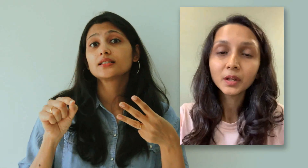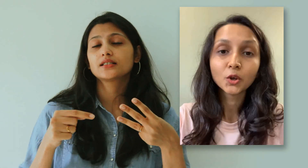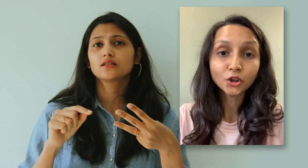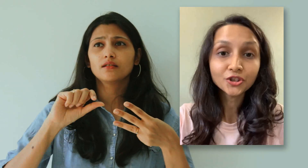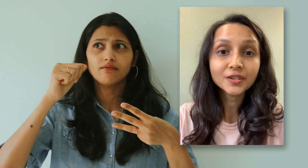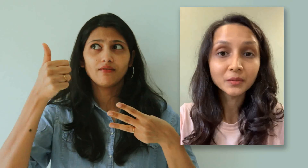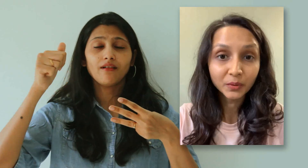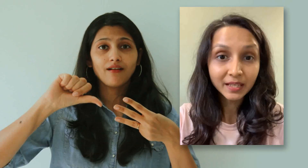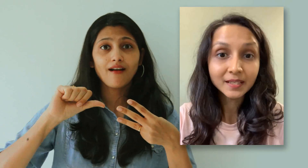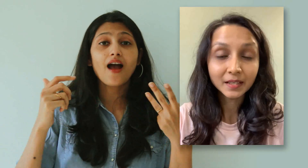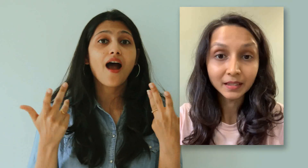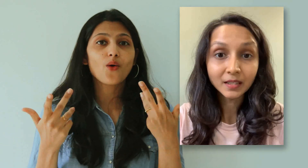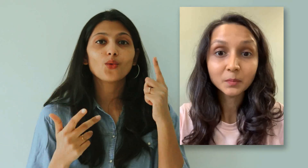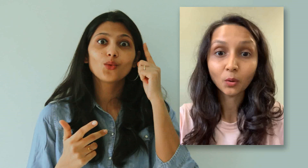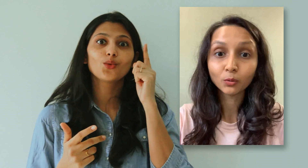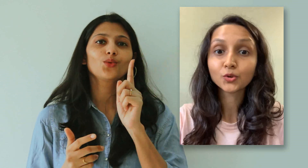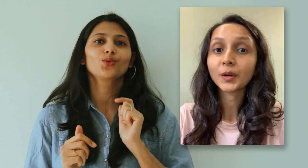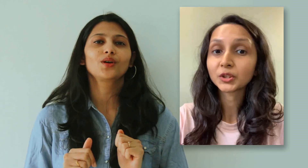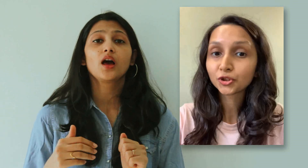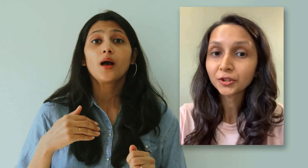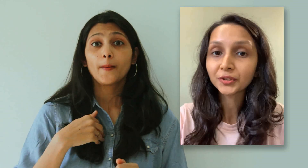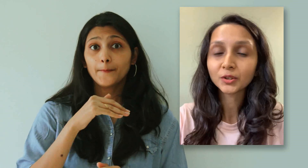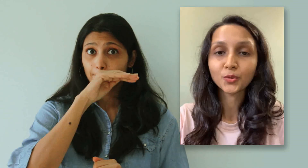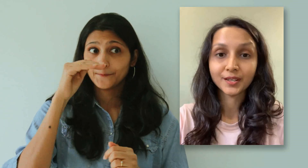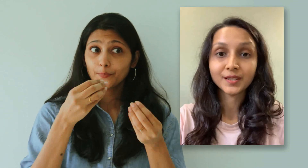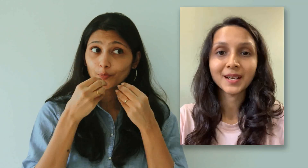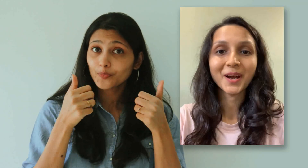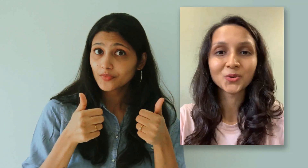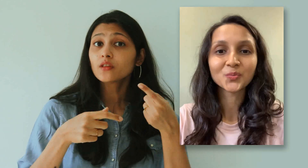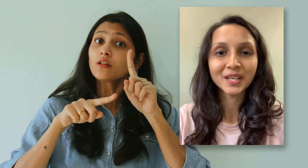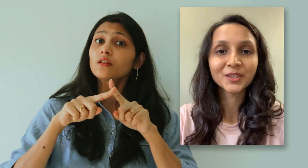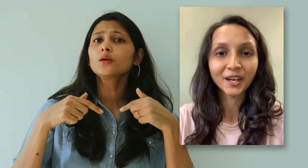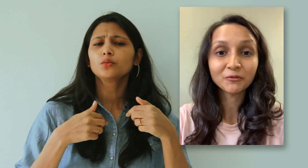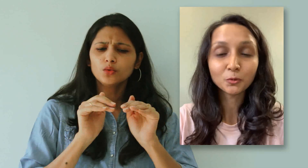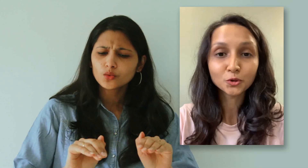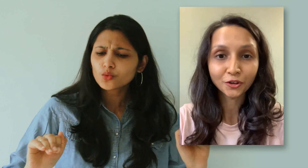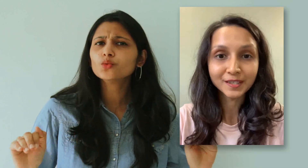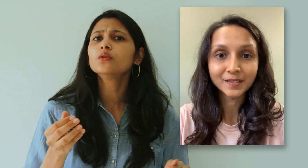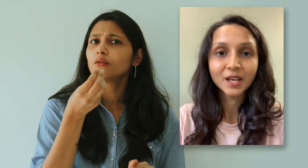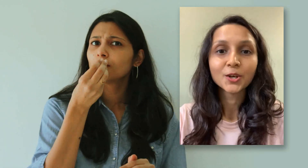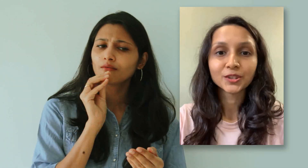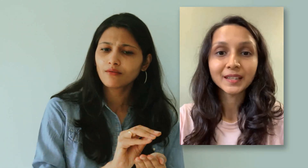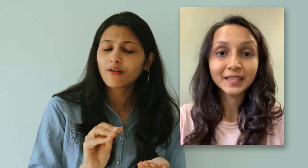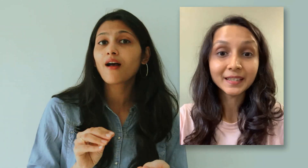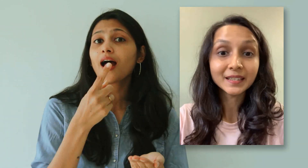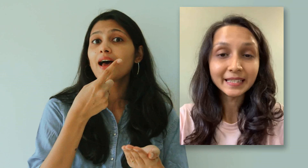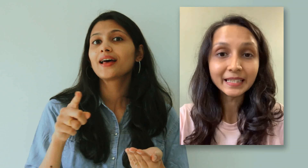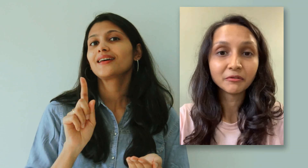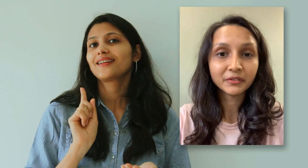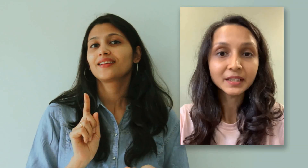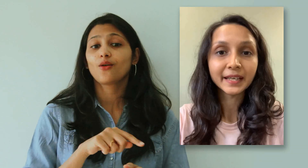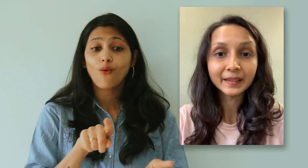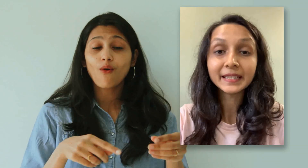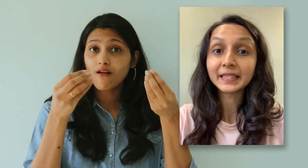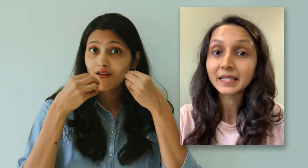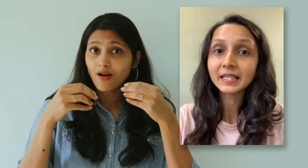help not just we as adults but also our children to understand how to make the right food choices so that they can lead